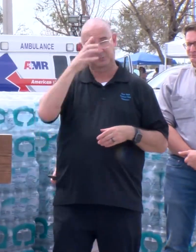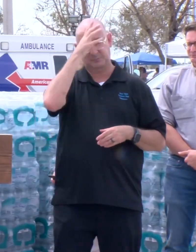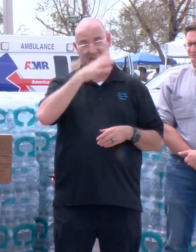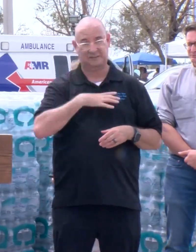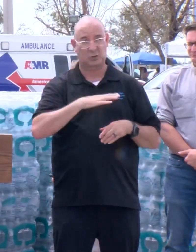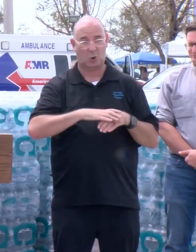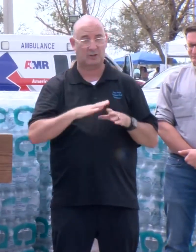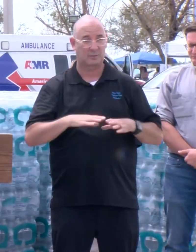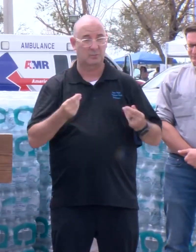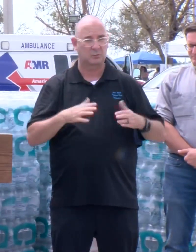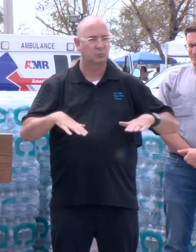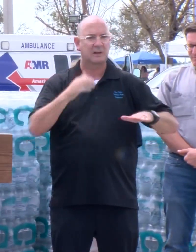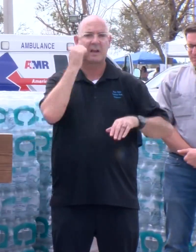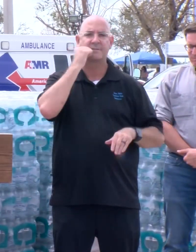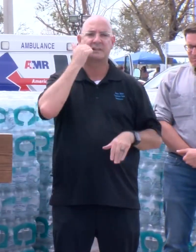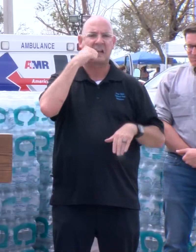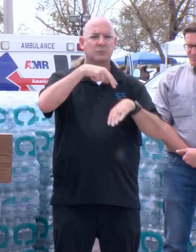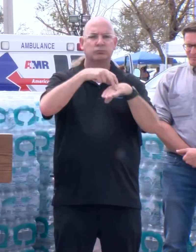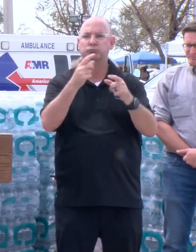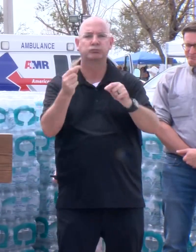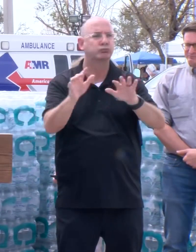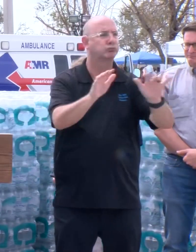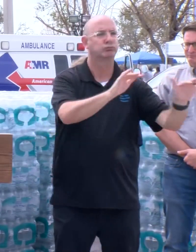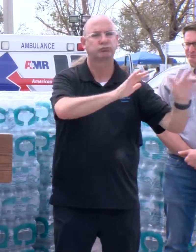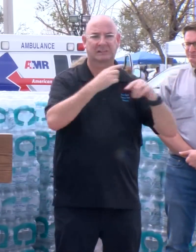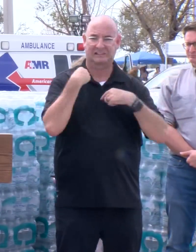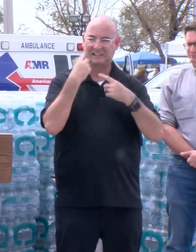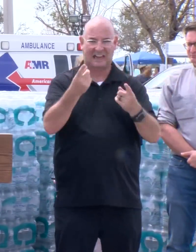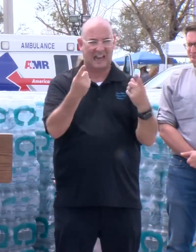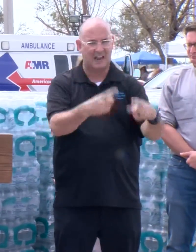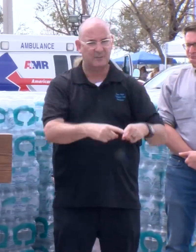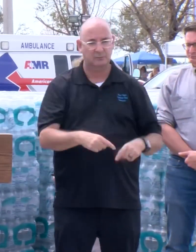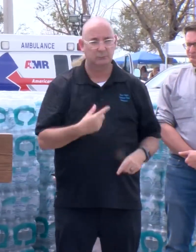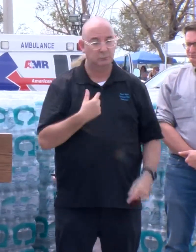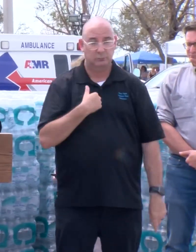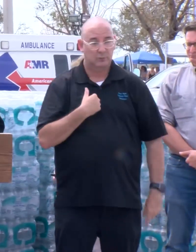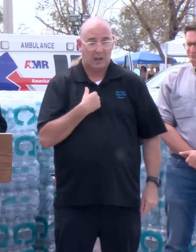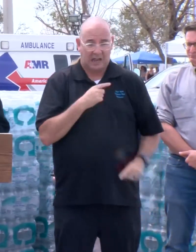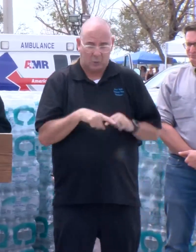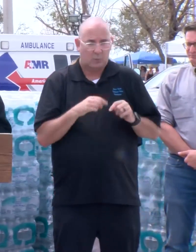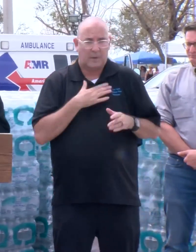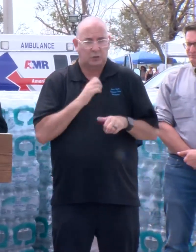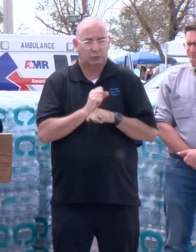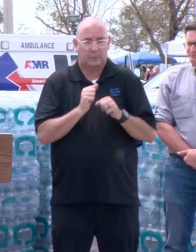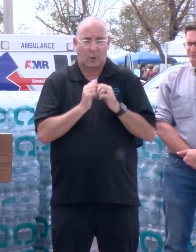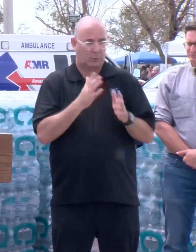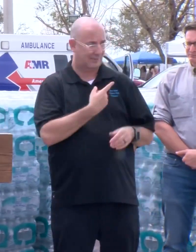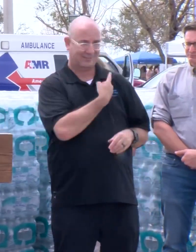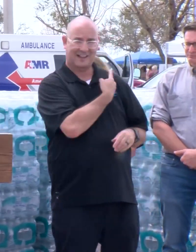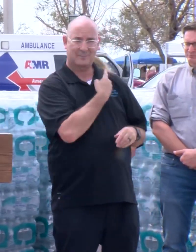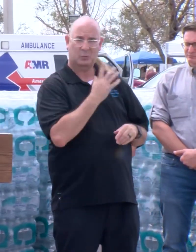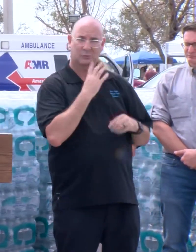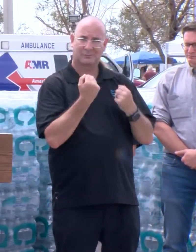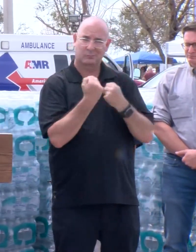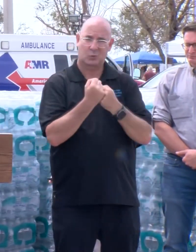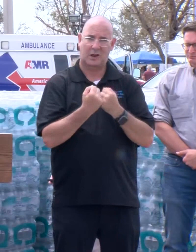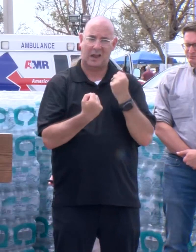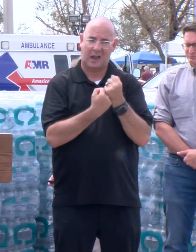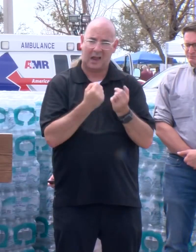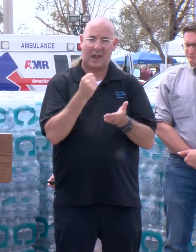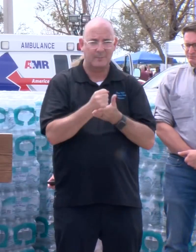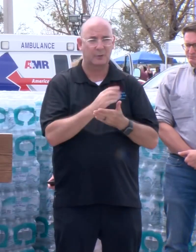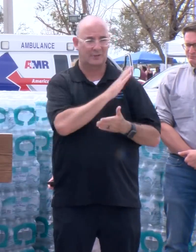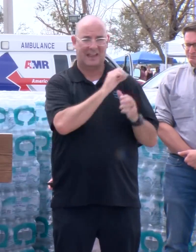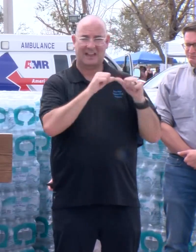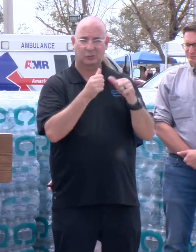this disaster has happened, and we could not do it. I couldn't do what I do here without their help and their state agencies. So again, thank you very much to all the